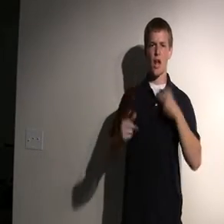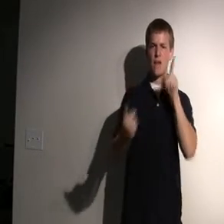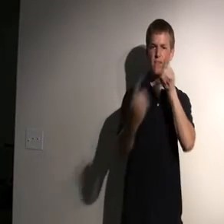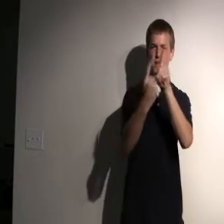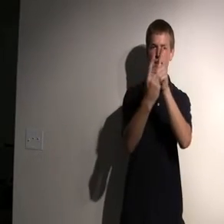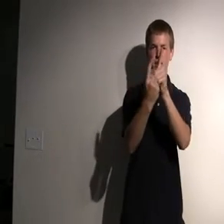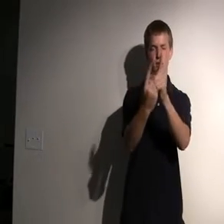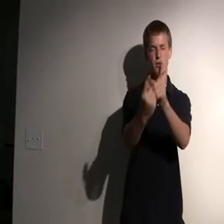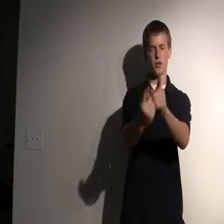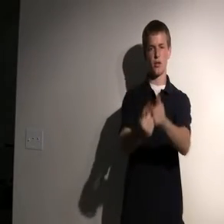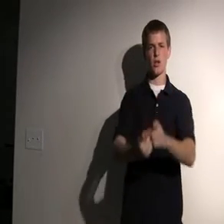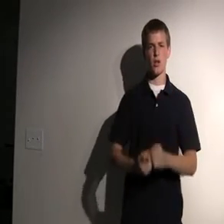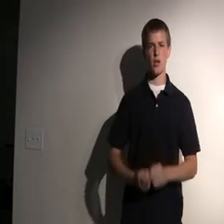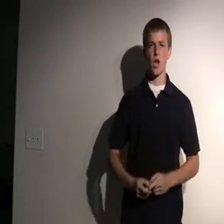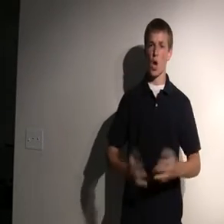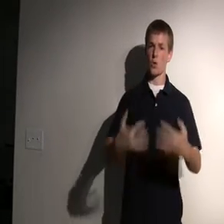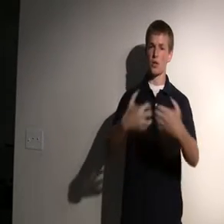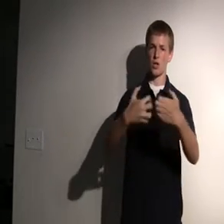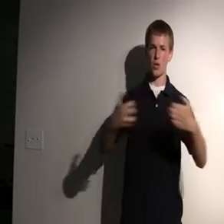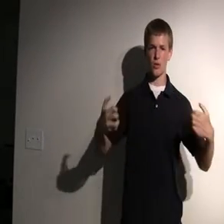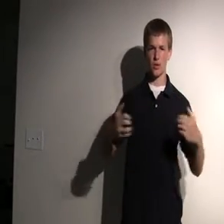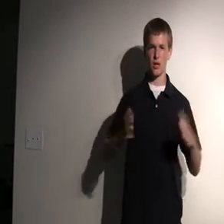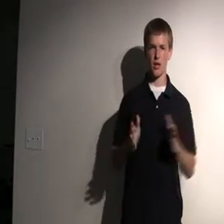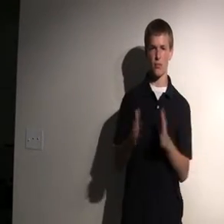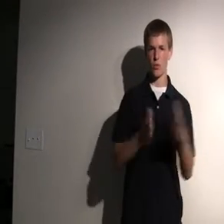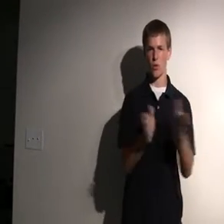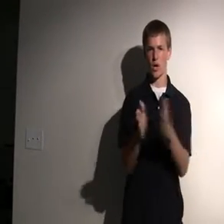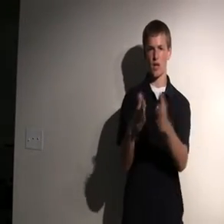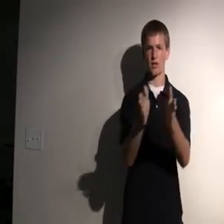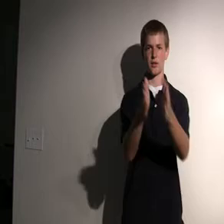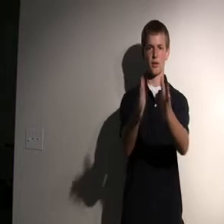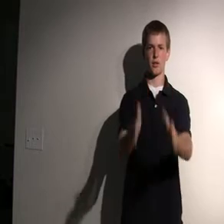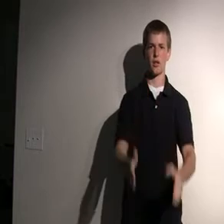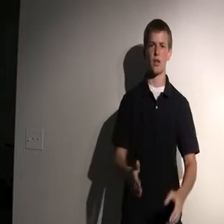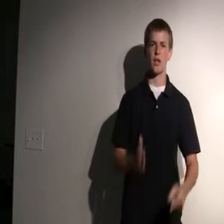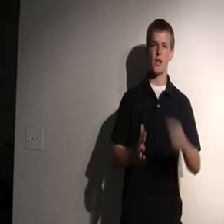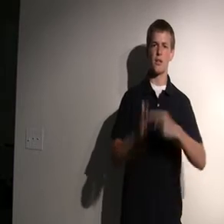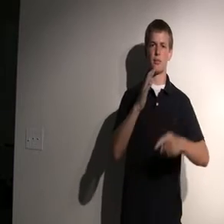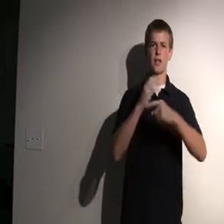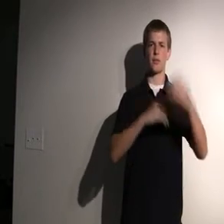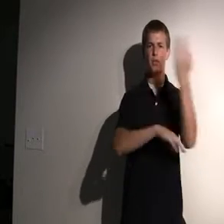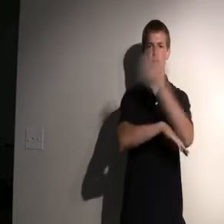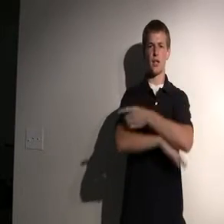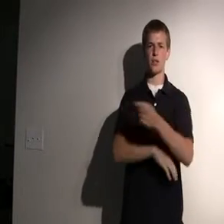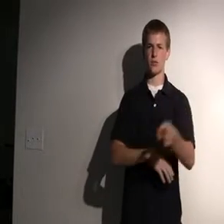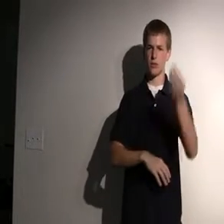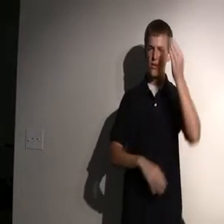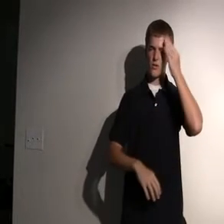I meet Always go to separate ways Sometimes it's still day